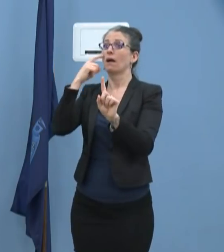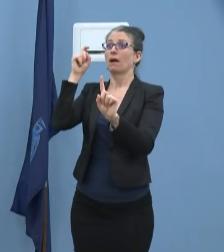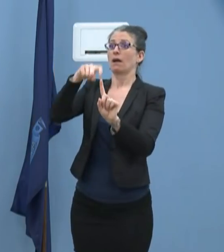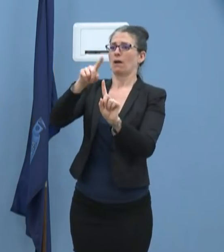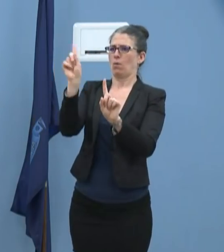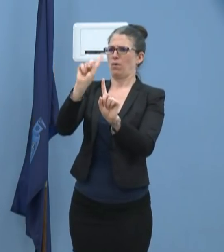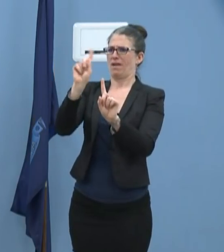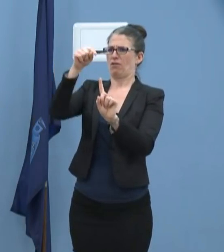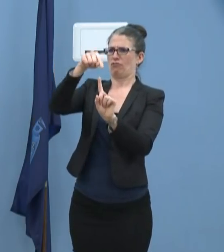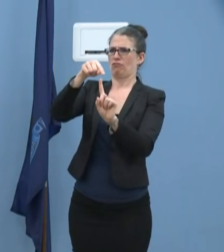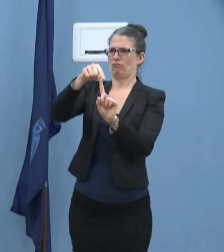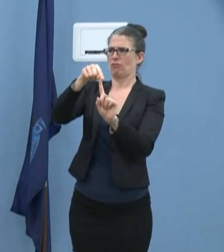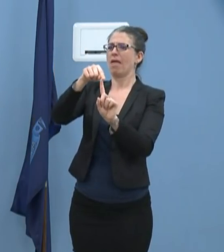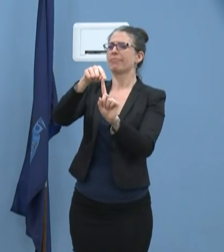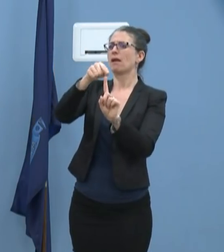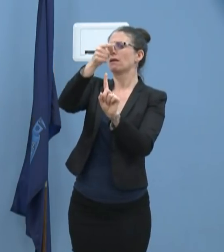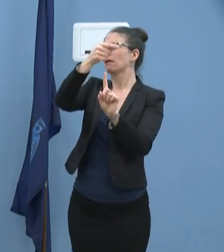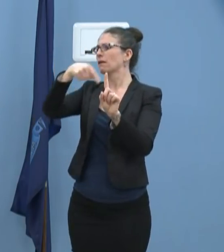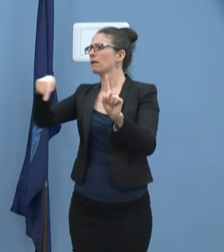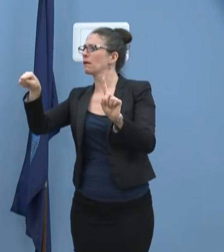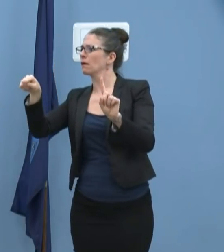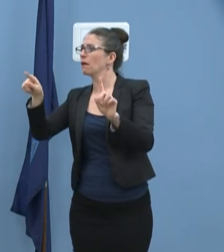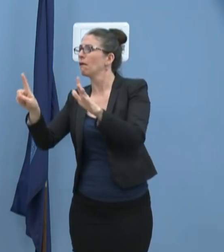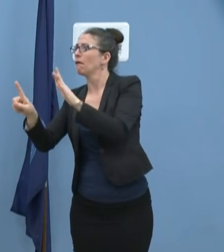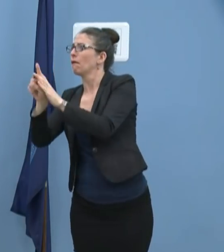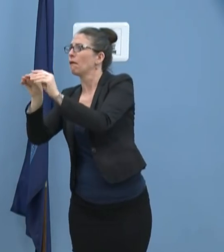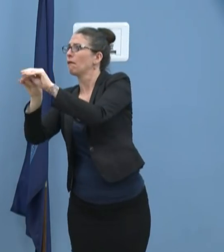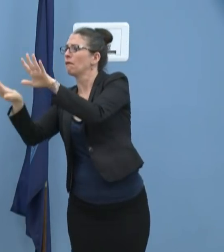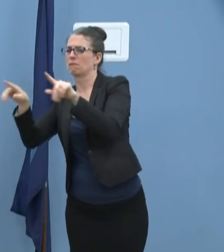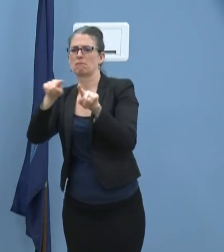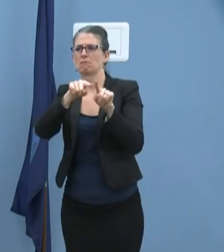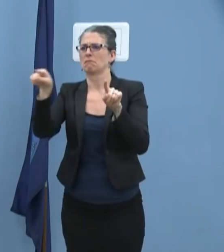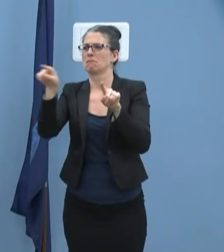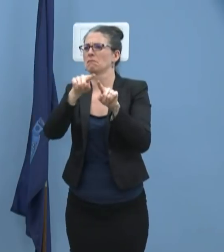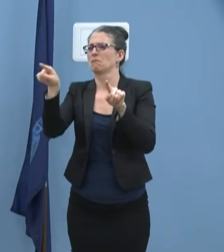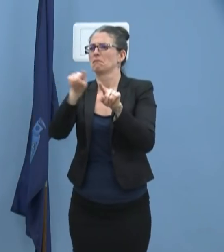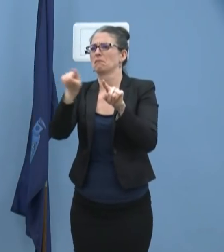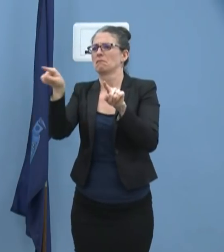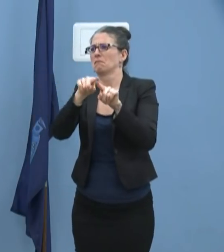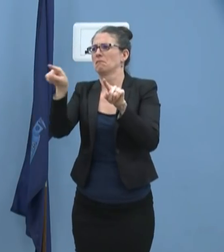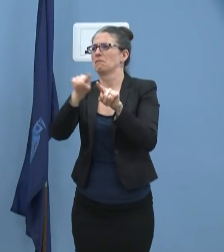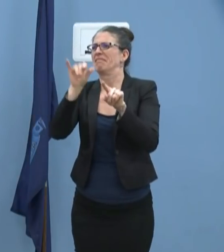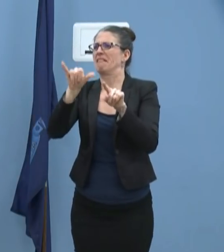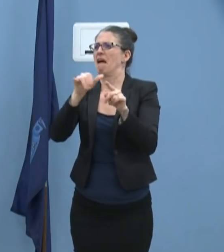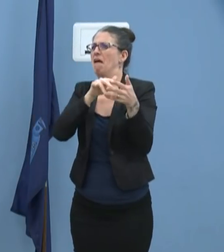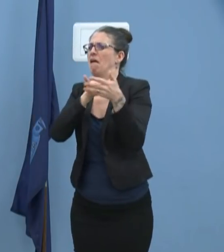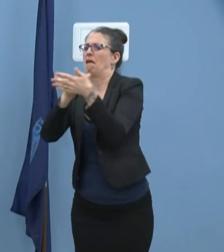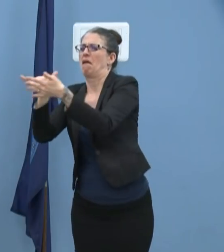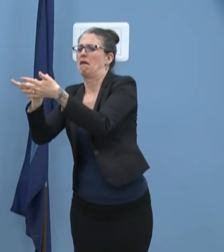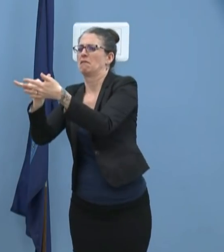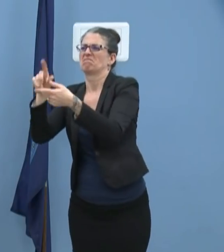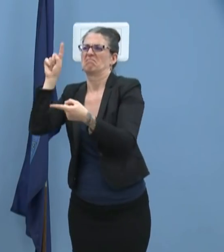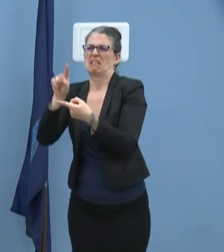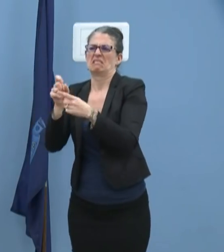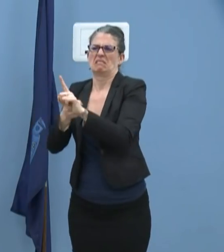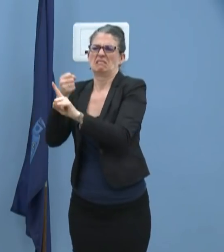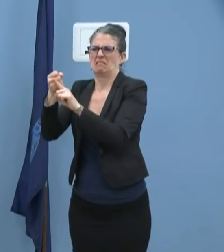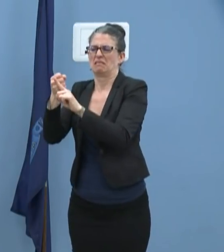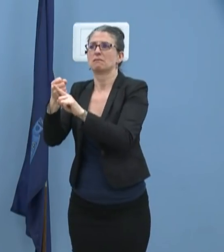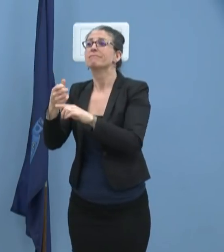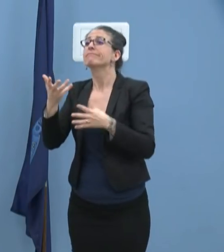experience in Maine is consistent with what we've seen in other parts of the state. I'm sorry, other parts of the country.